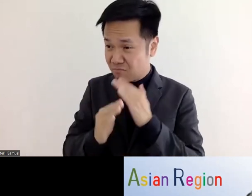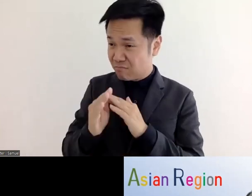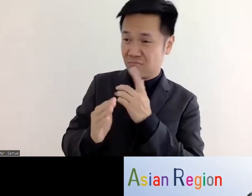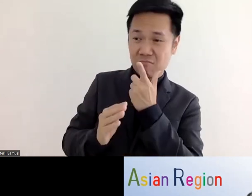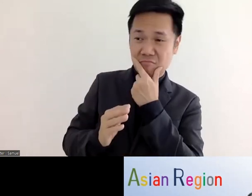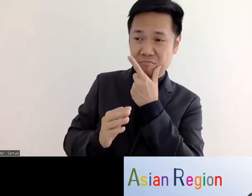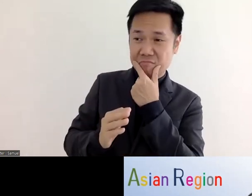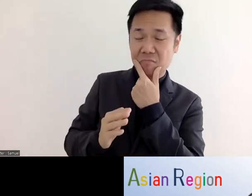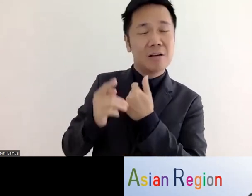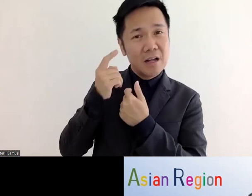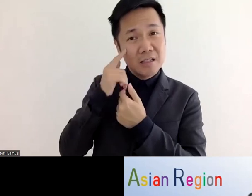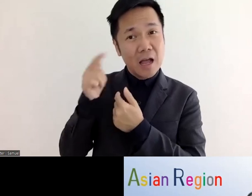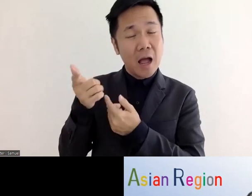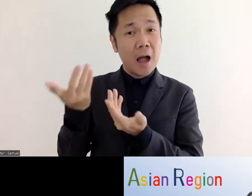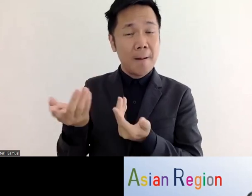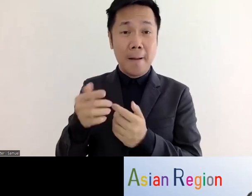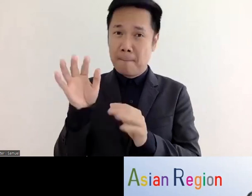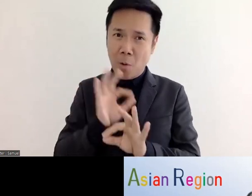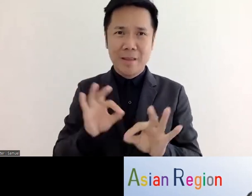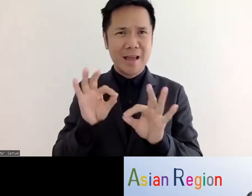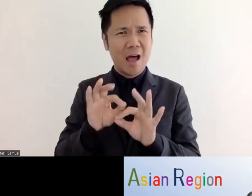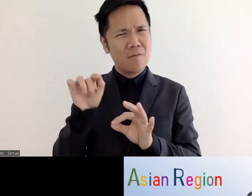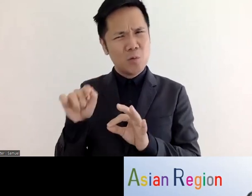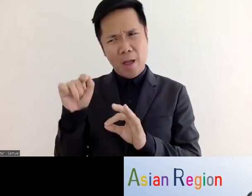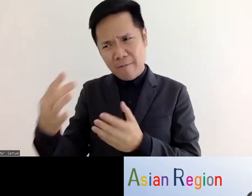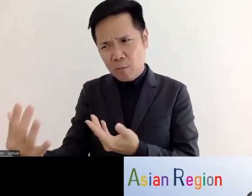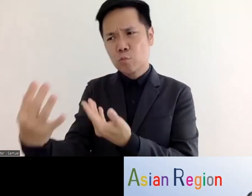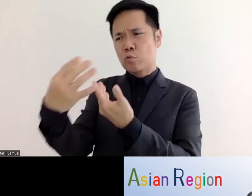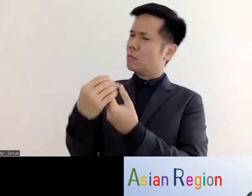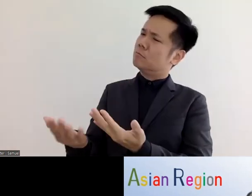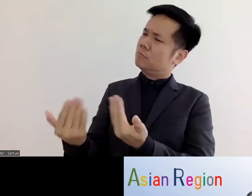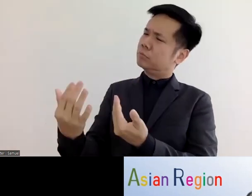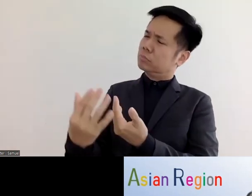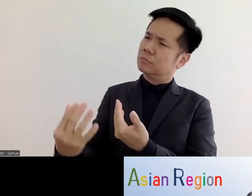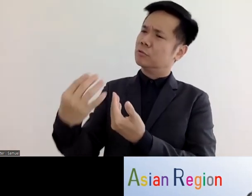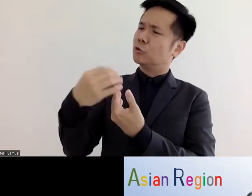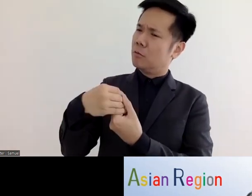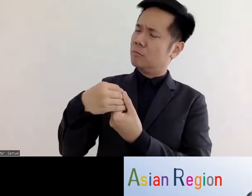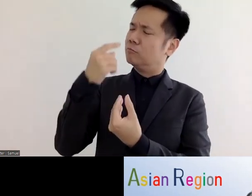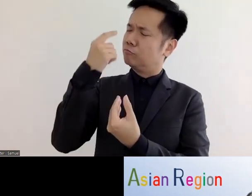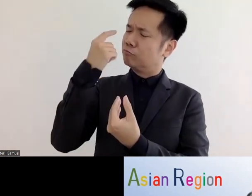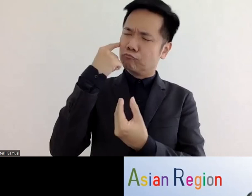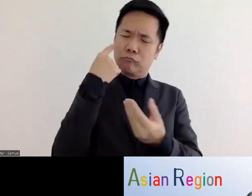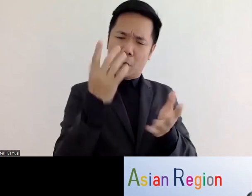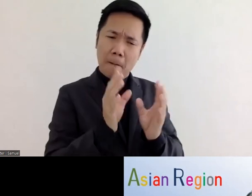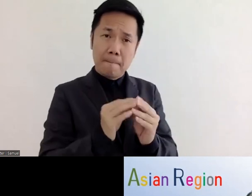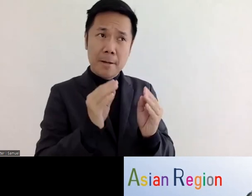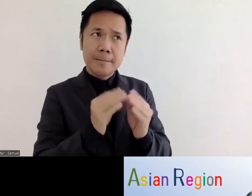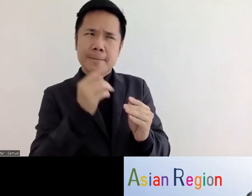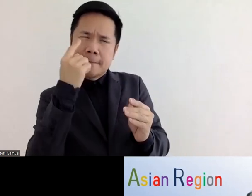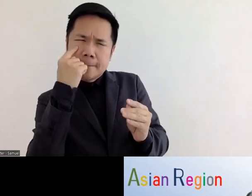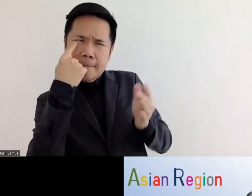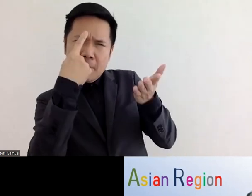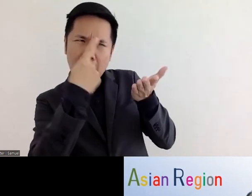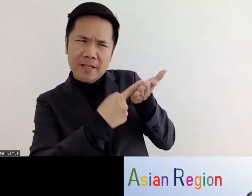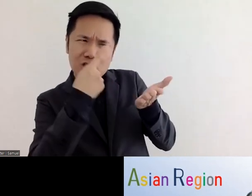invite us or count us to participate in decision making in the for the policy